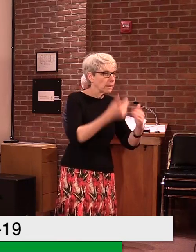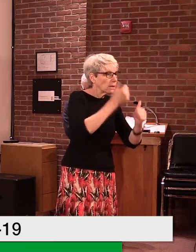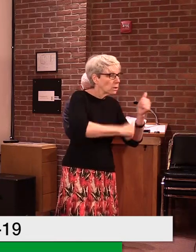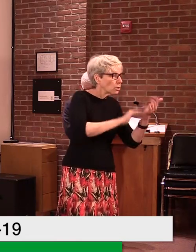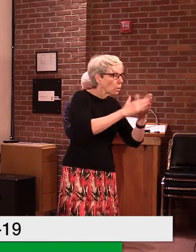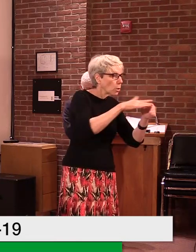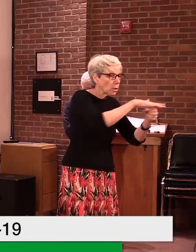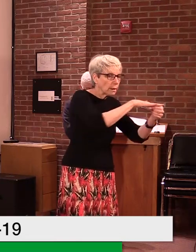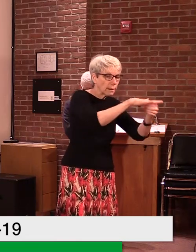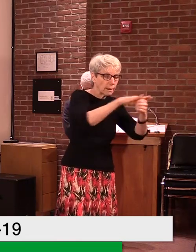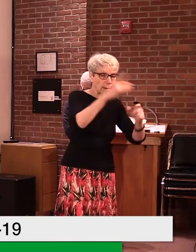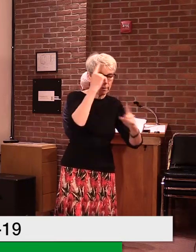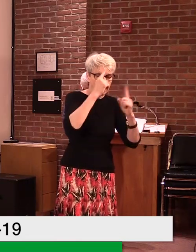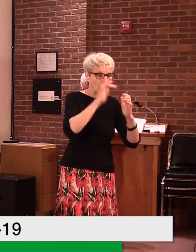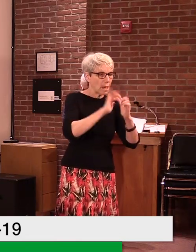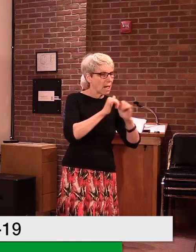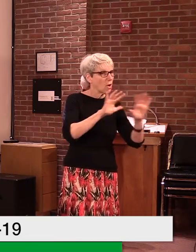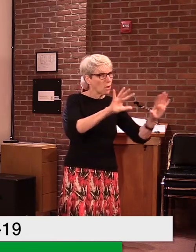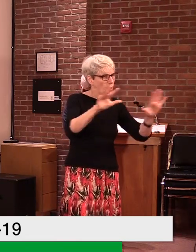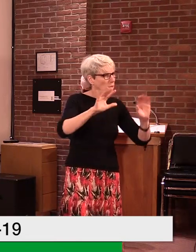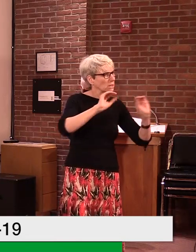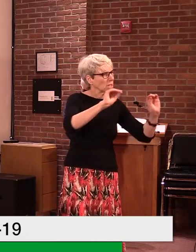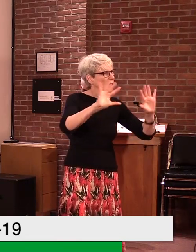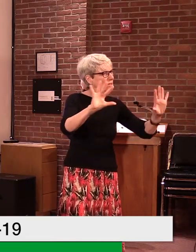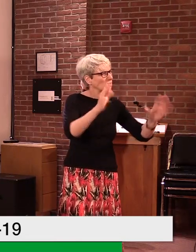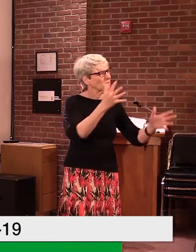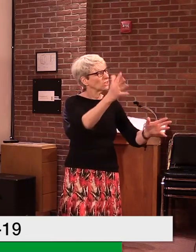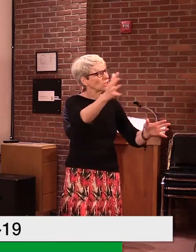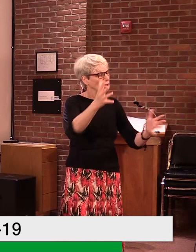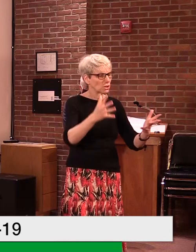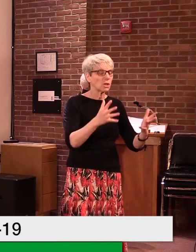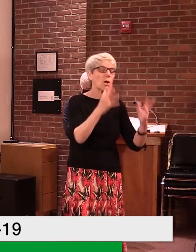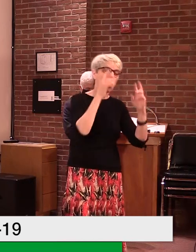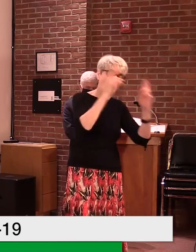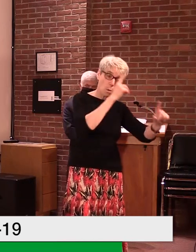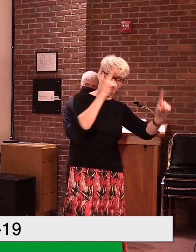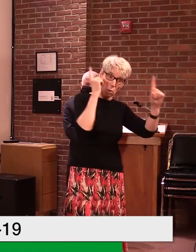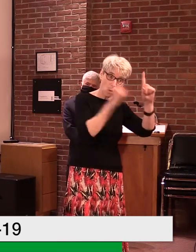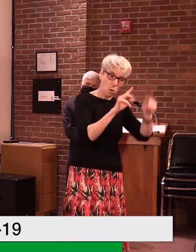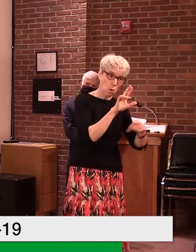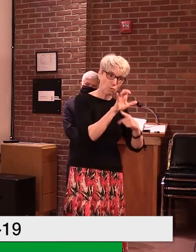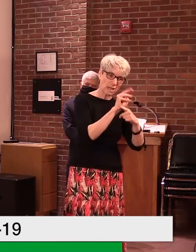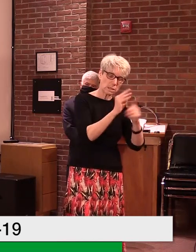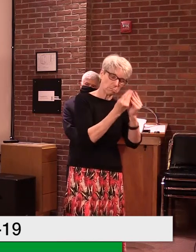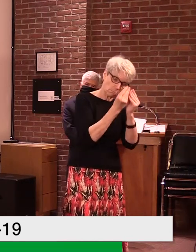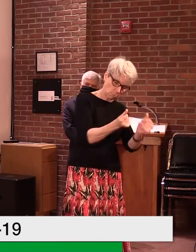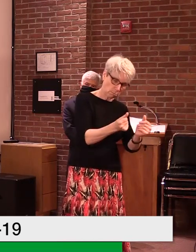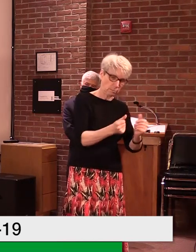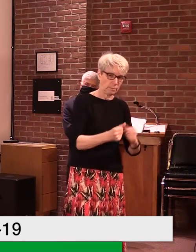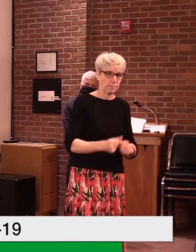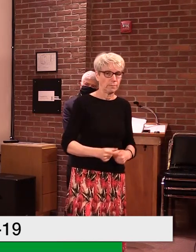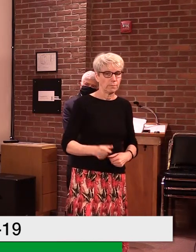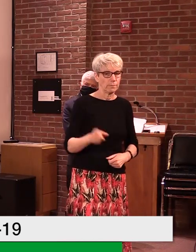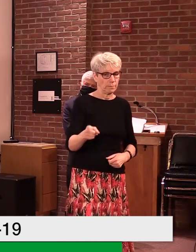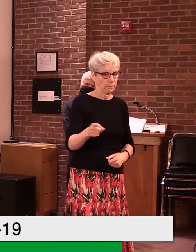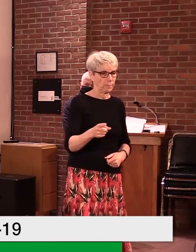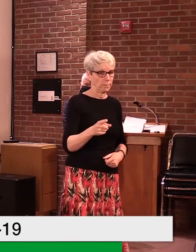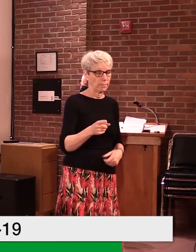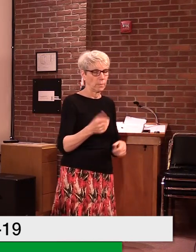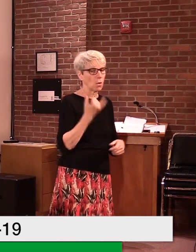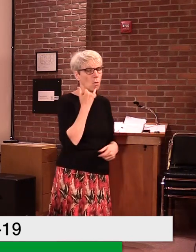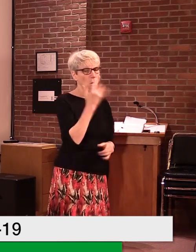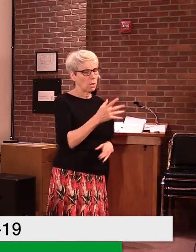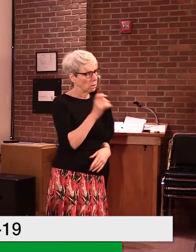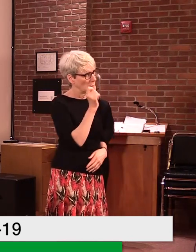impact of bias, and ultimately with a goal of eliminating racism. Is there something you guys are doing that is